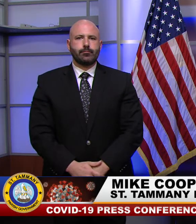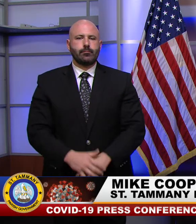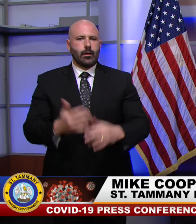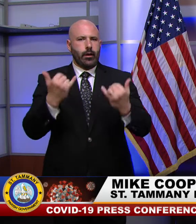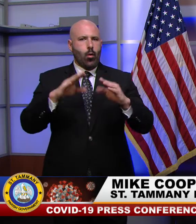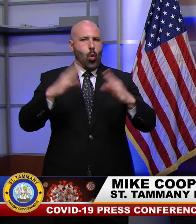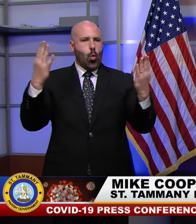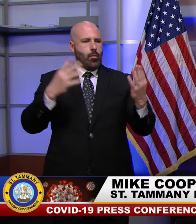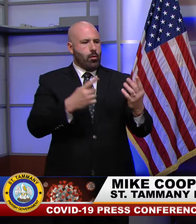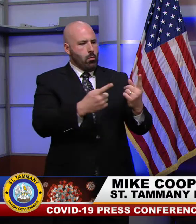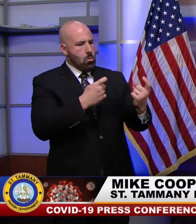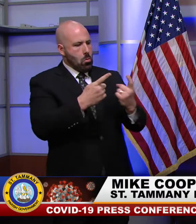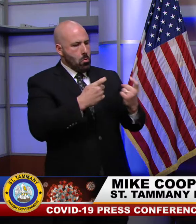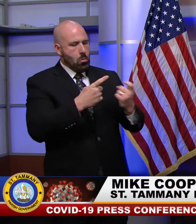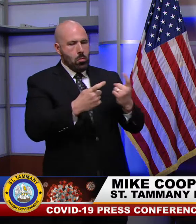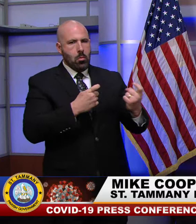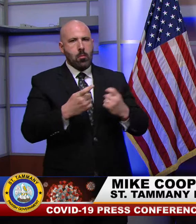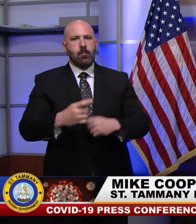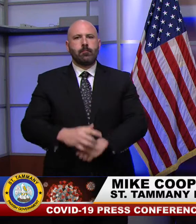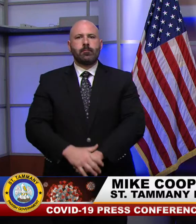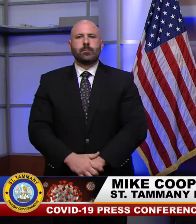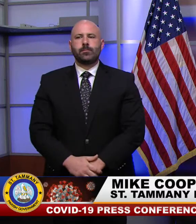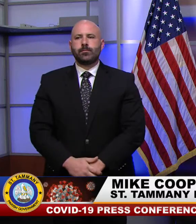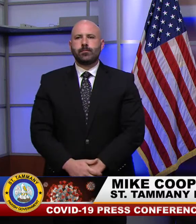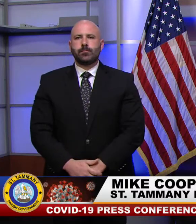for questions.